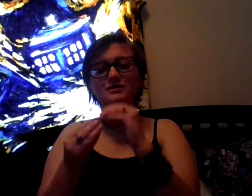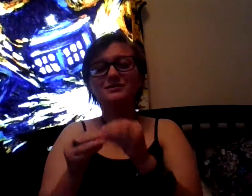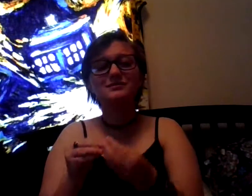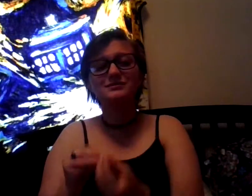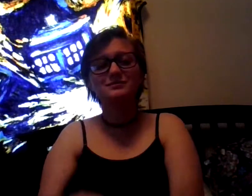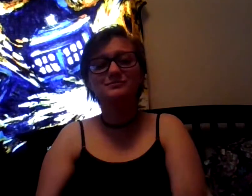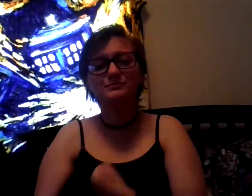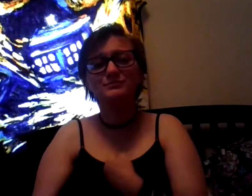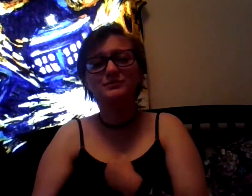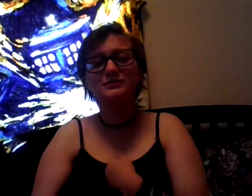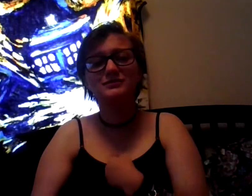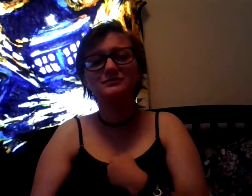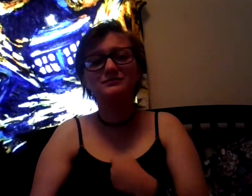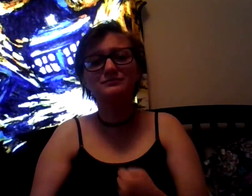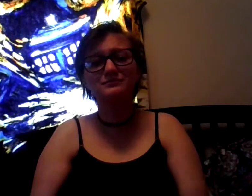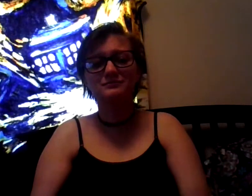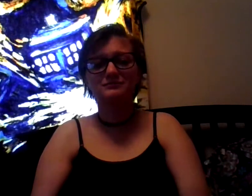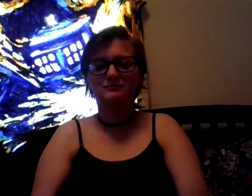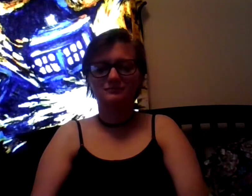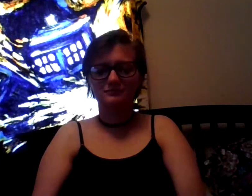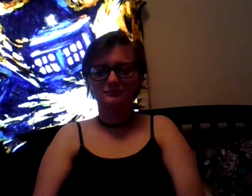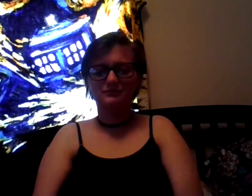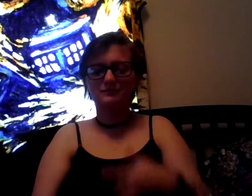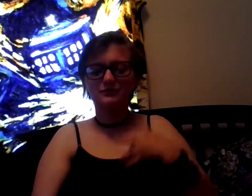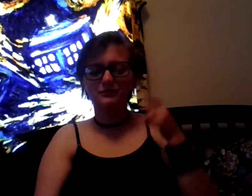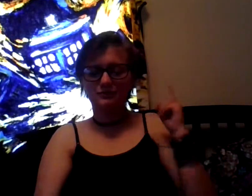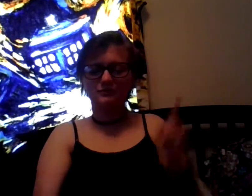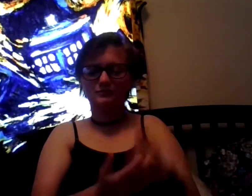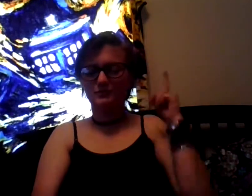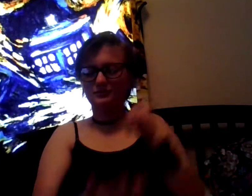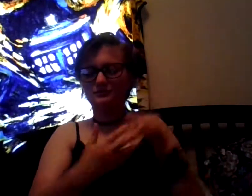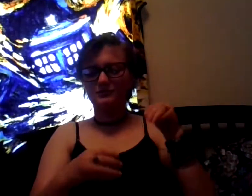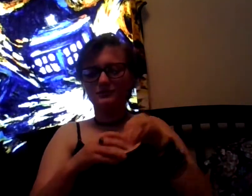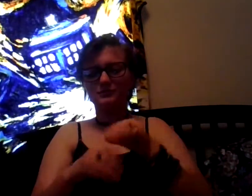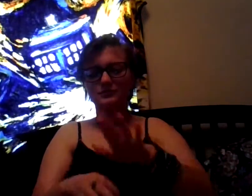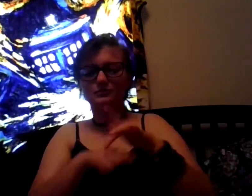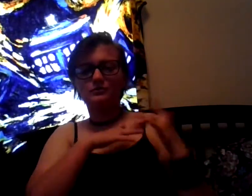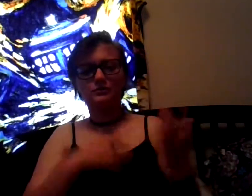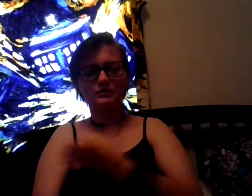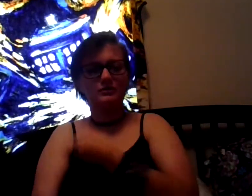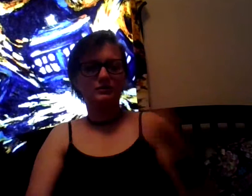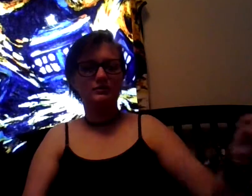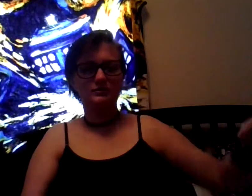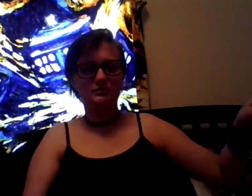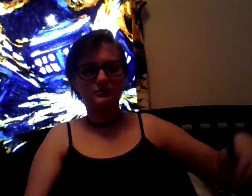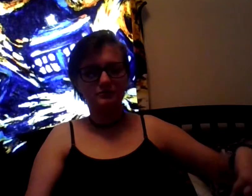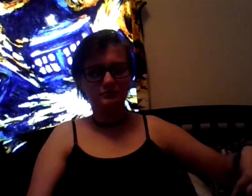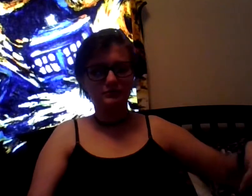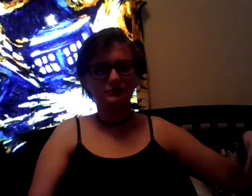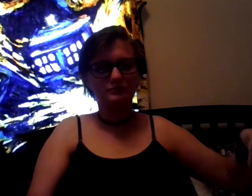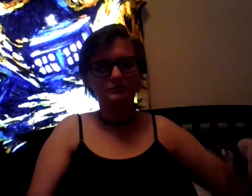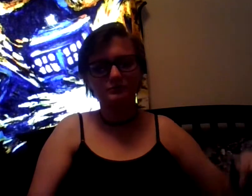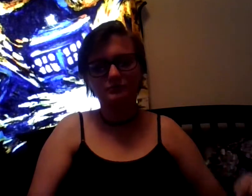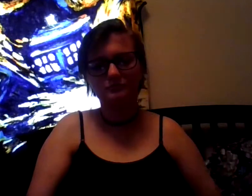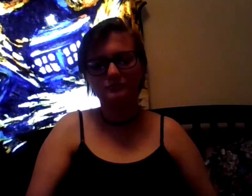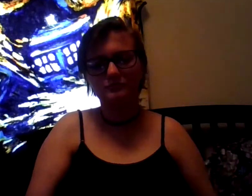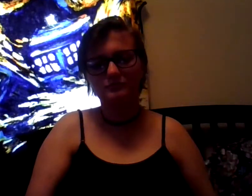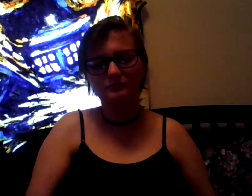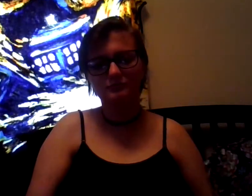Kiss my lips, feel the rhythm of your heart and hips.